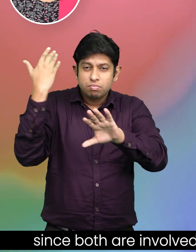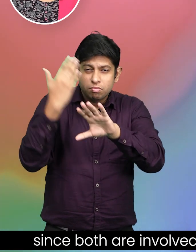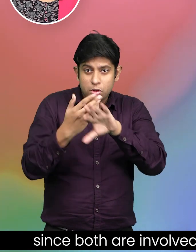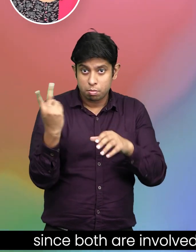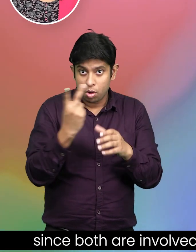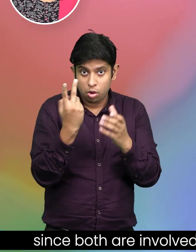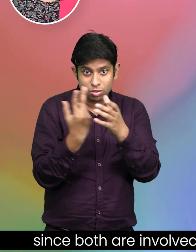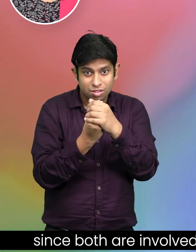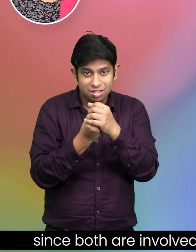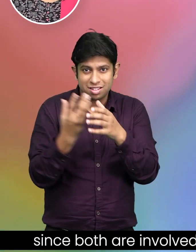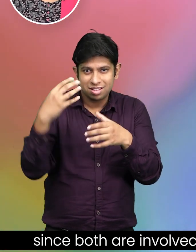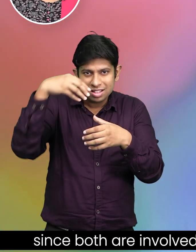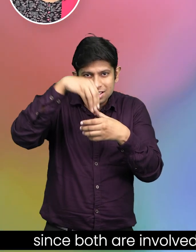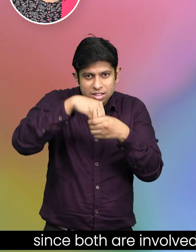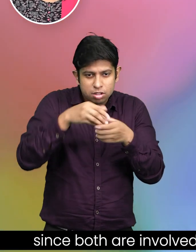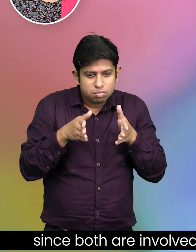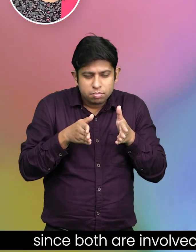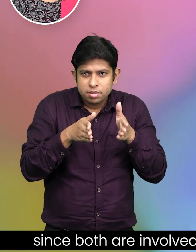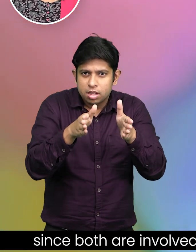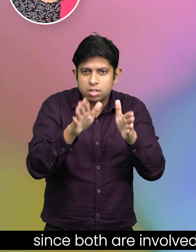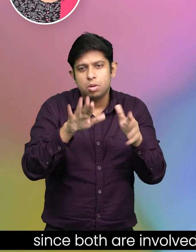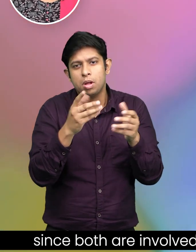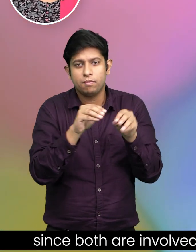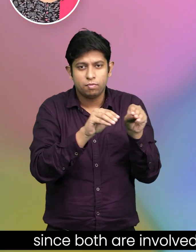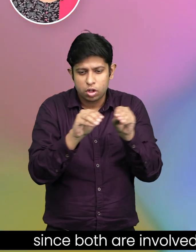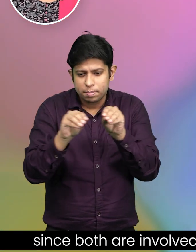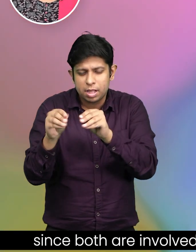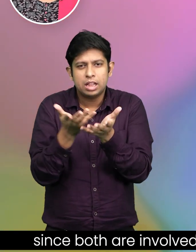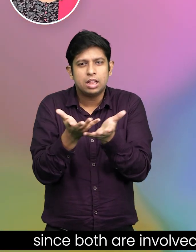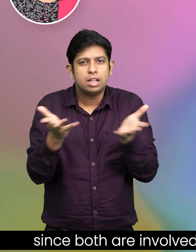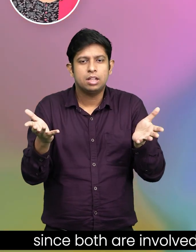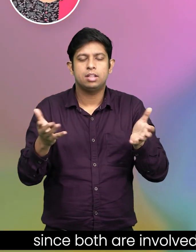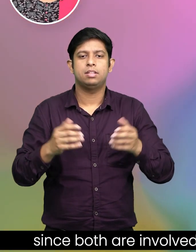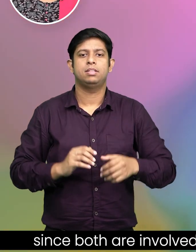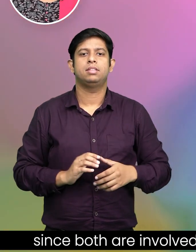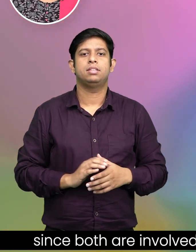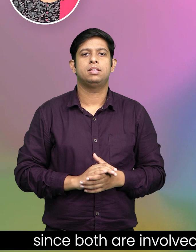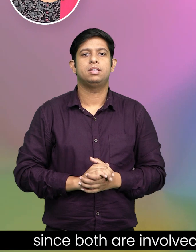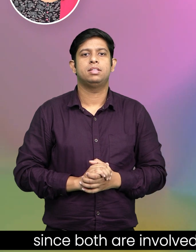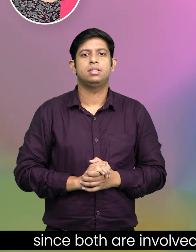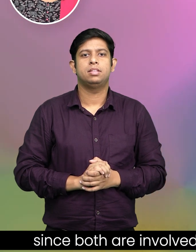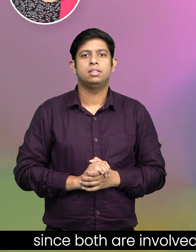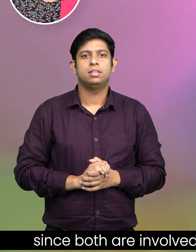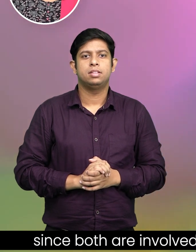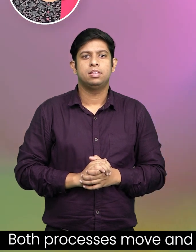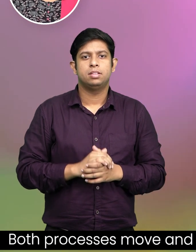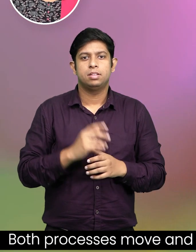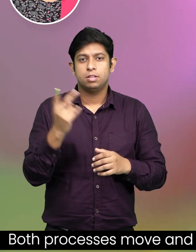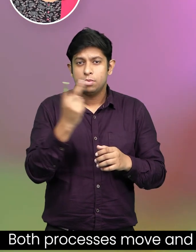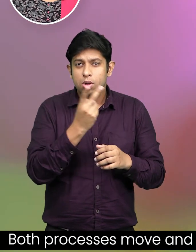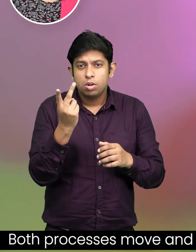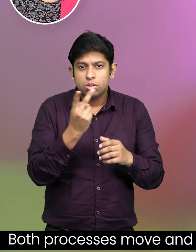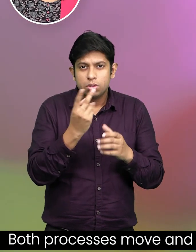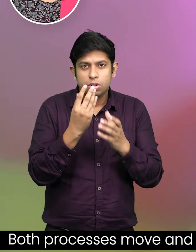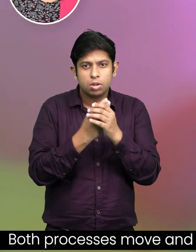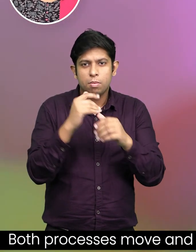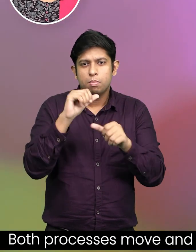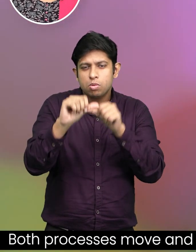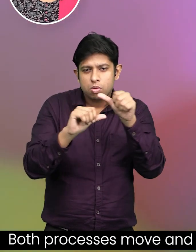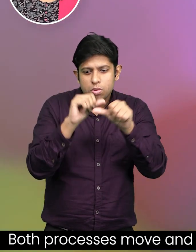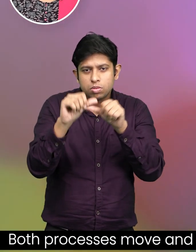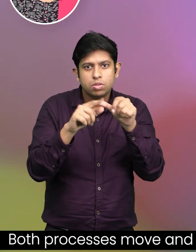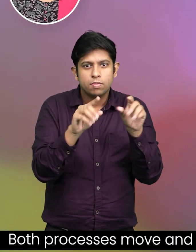since both are involved in the passage or movement of materials. Both